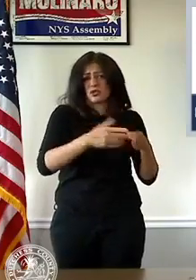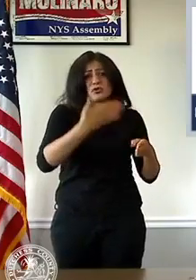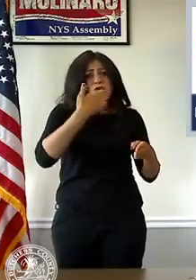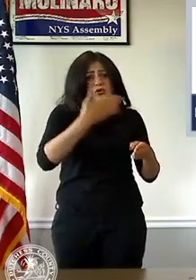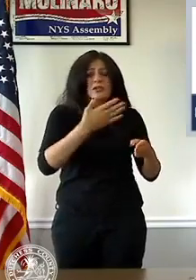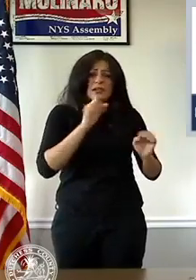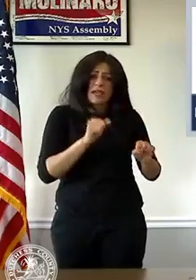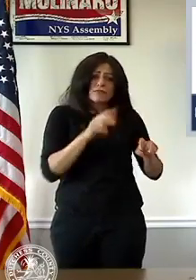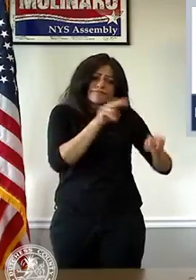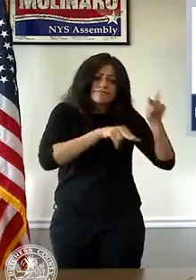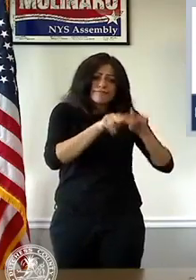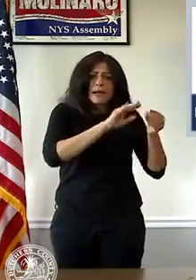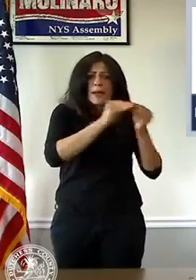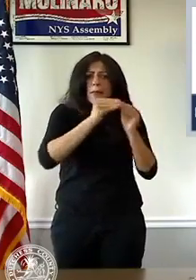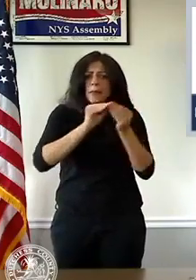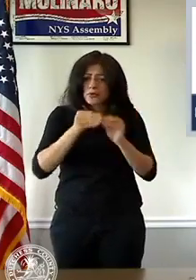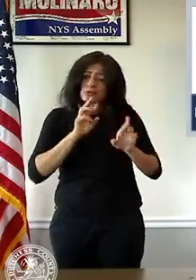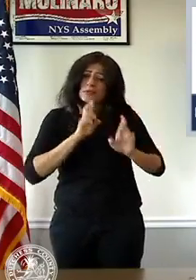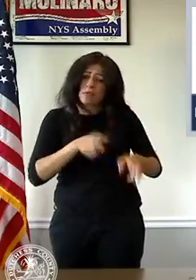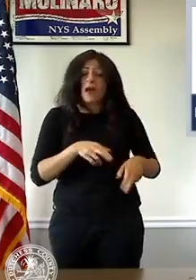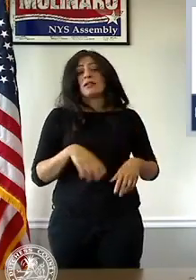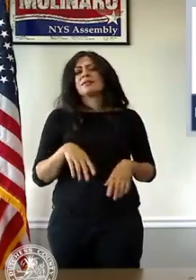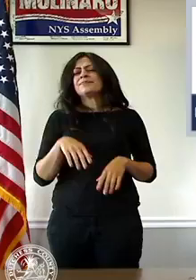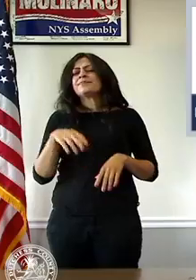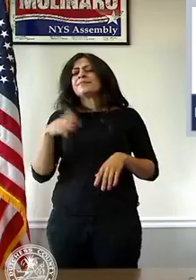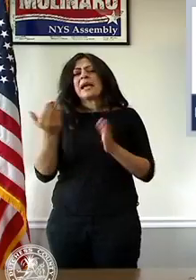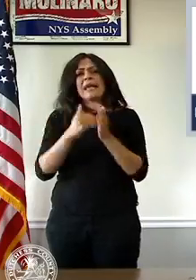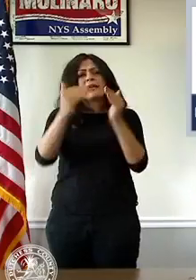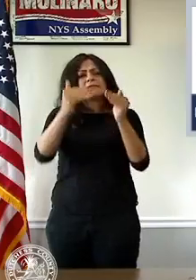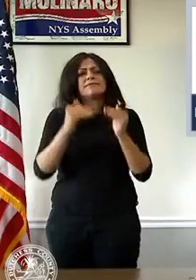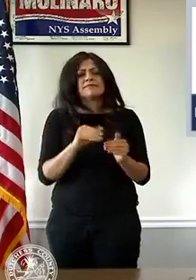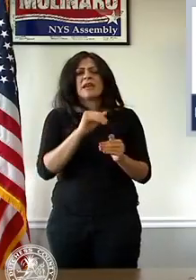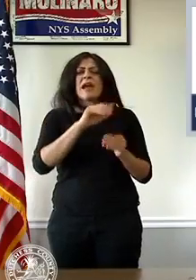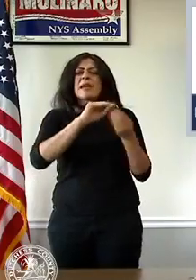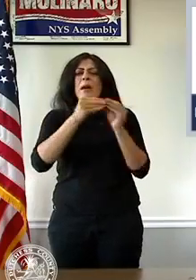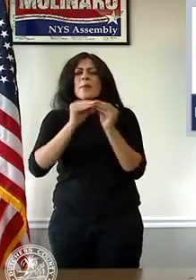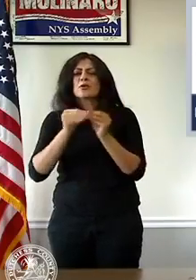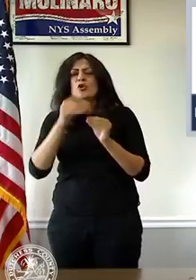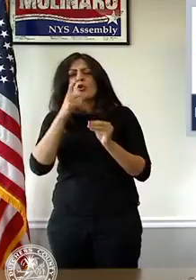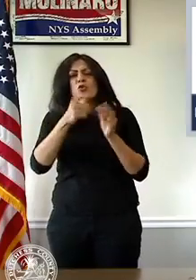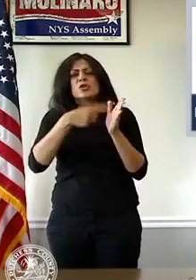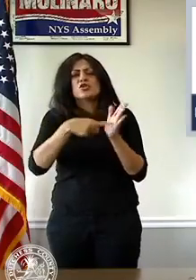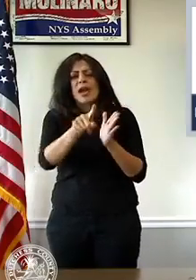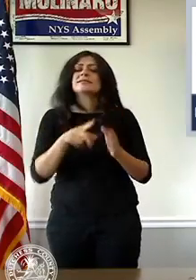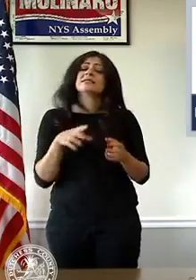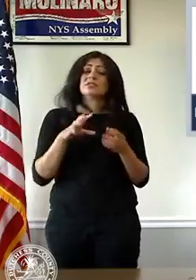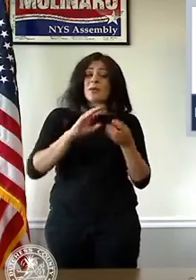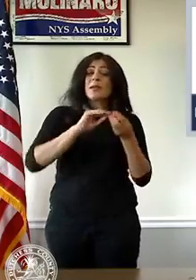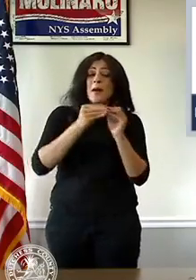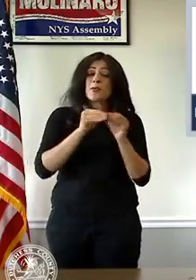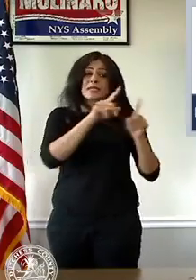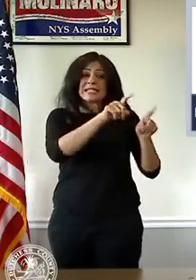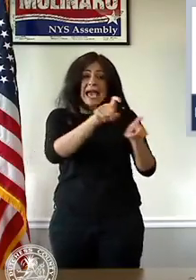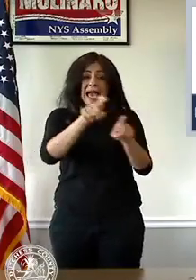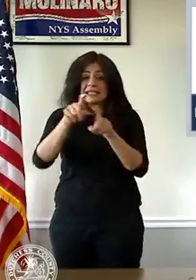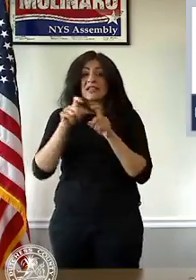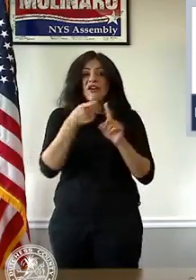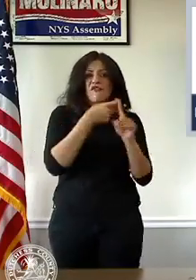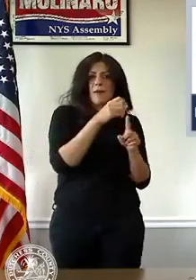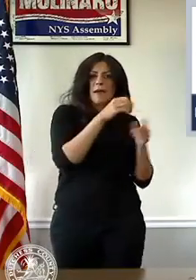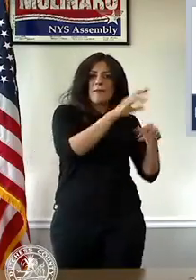who checks the numbers? These numbers are compiled from different locations. So the test numbers come in from test